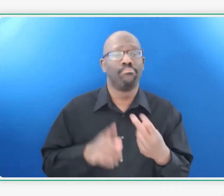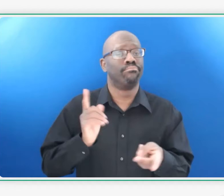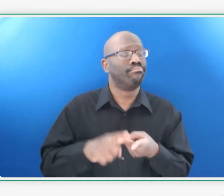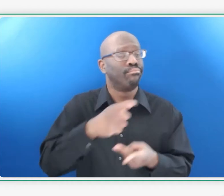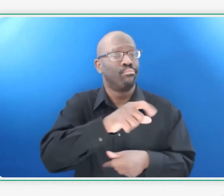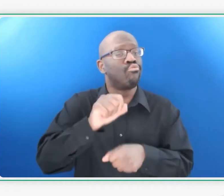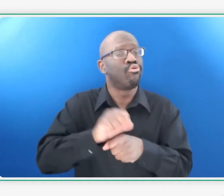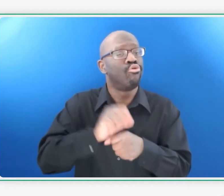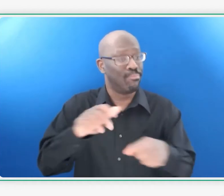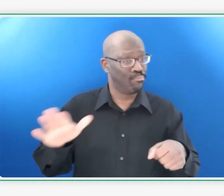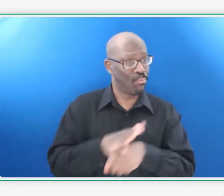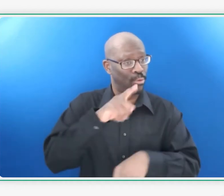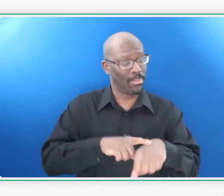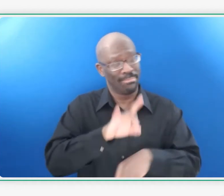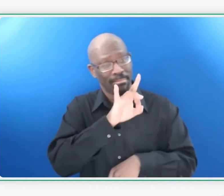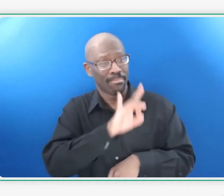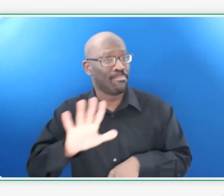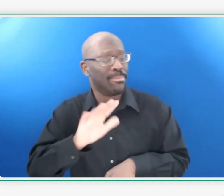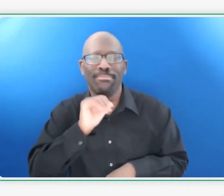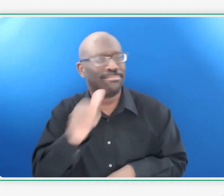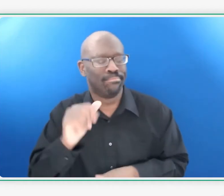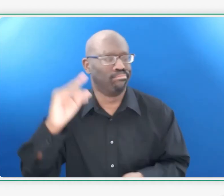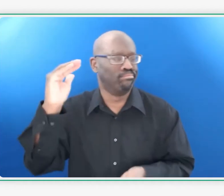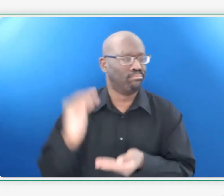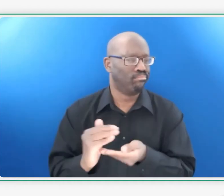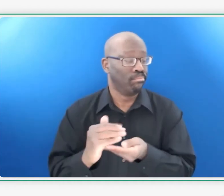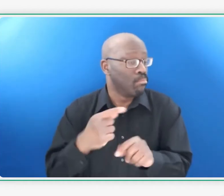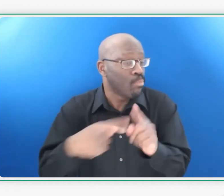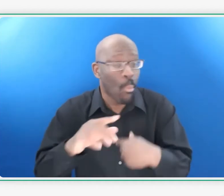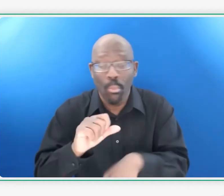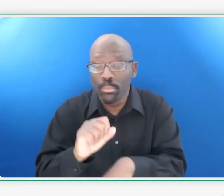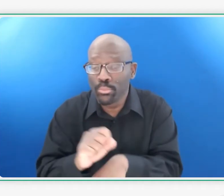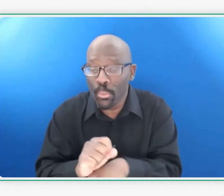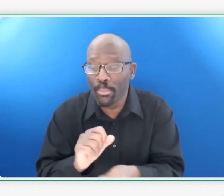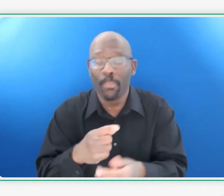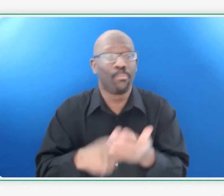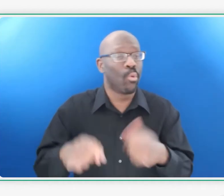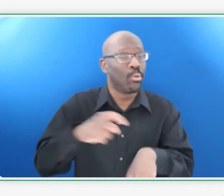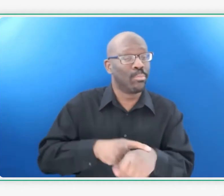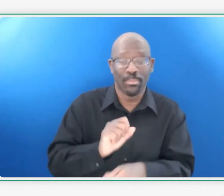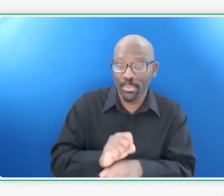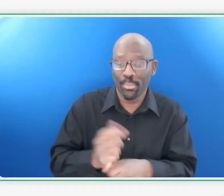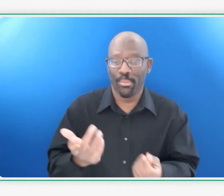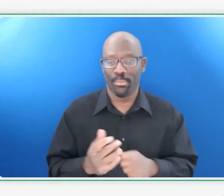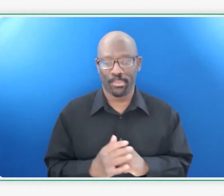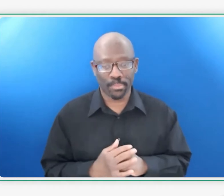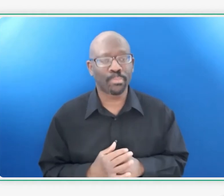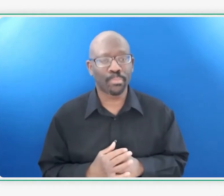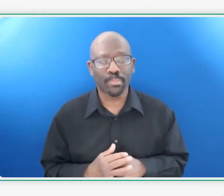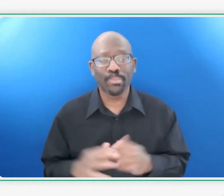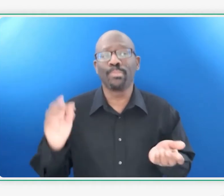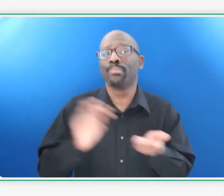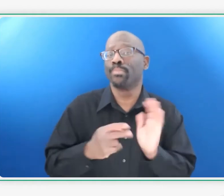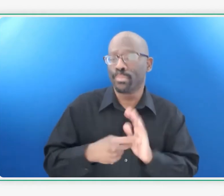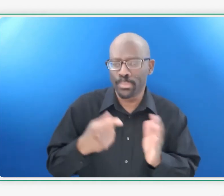Now, those impacts were due to maybe layoffs, or maybe a job that started off as a 40-hour-a-week full-time job